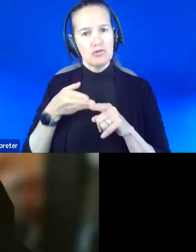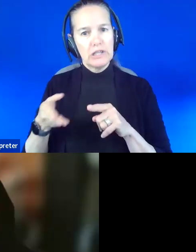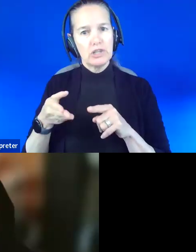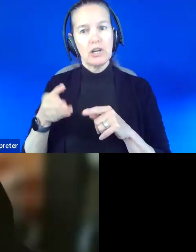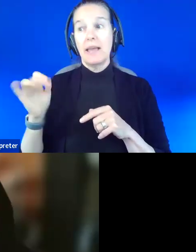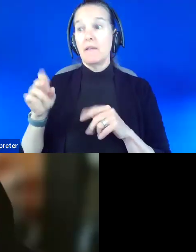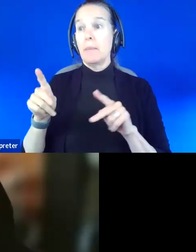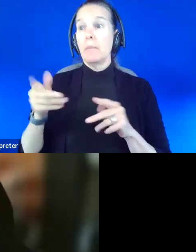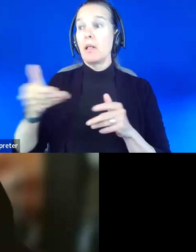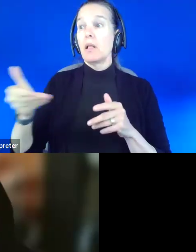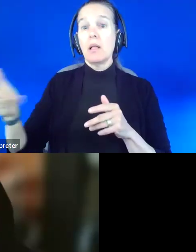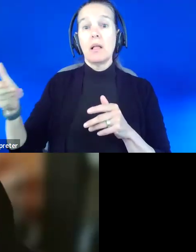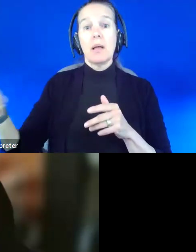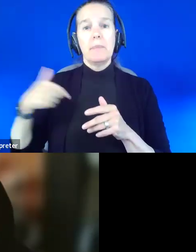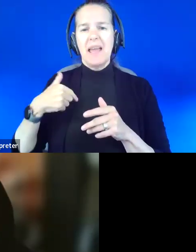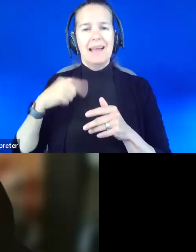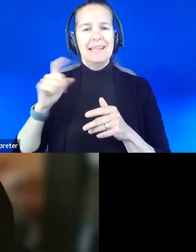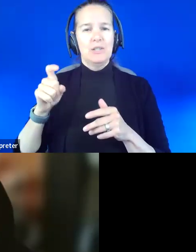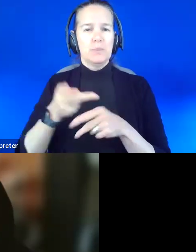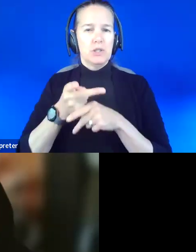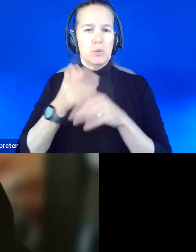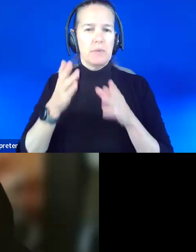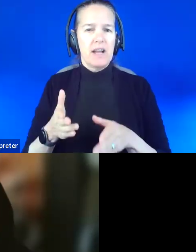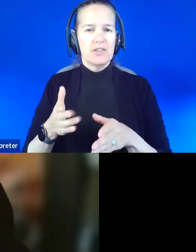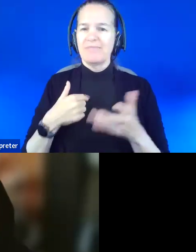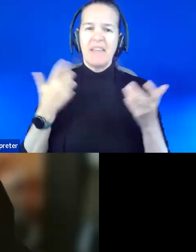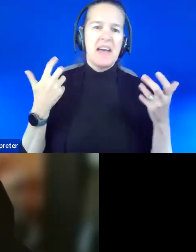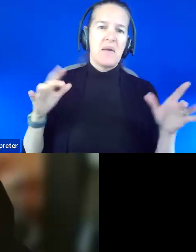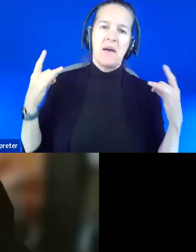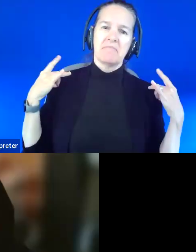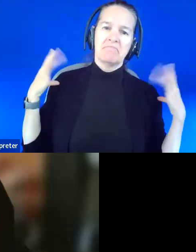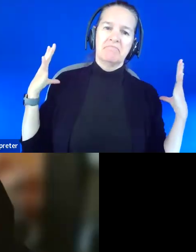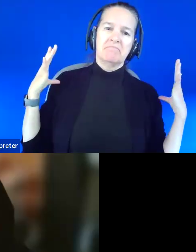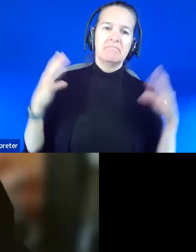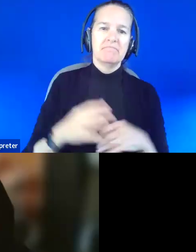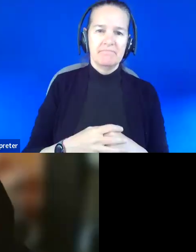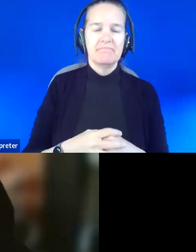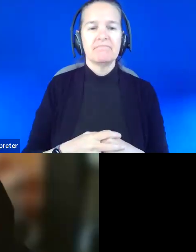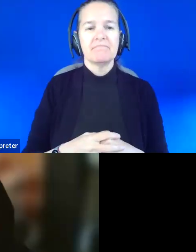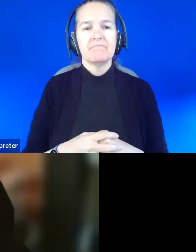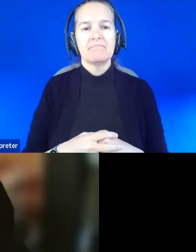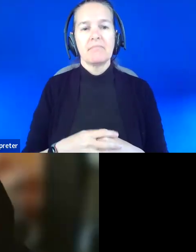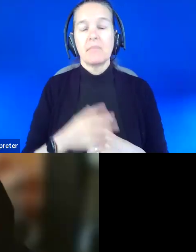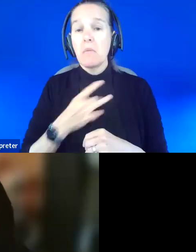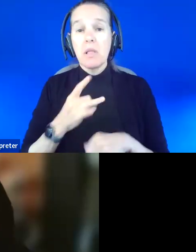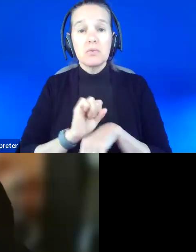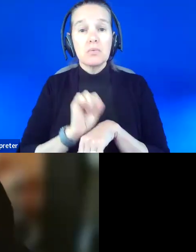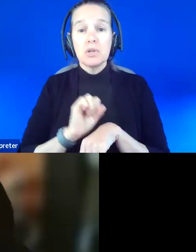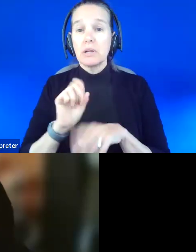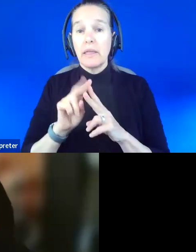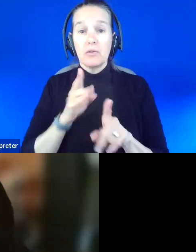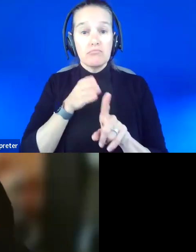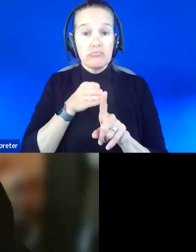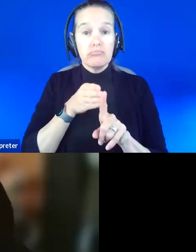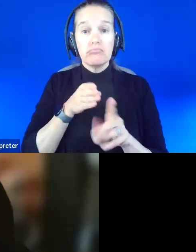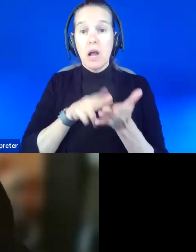other people, I was going to need to be a supervisor, which did not want. I'd like to work either as a prime contractor where I hold